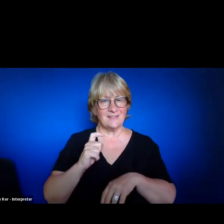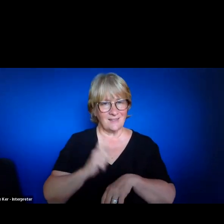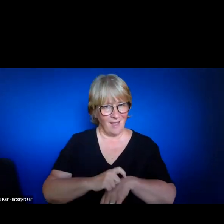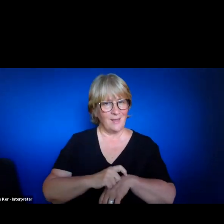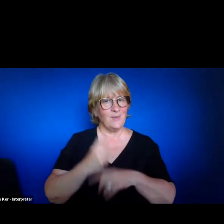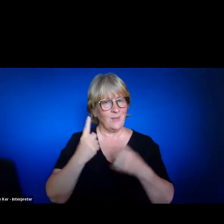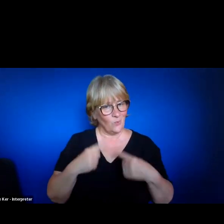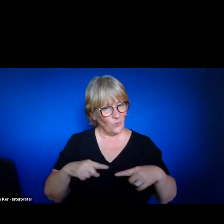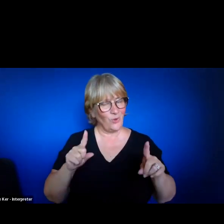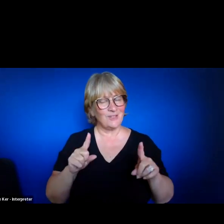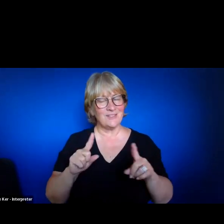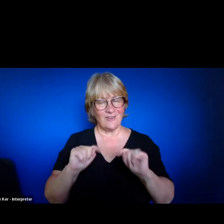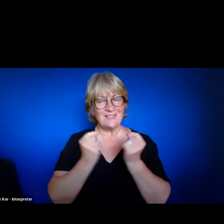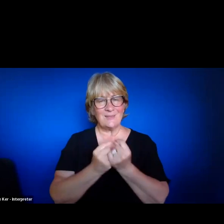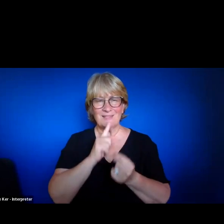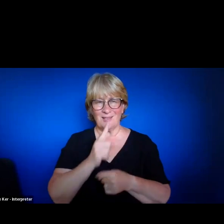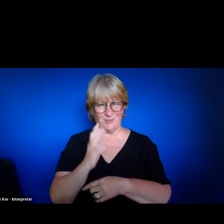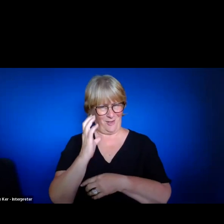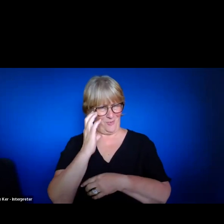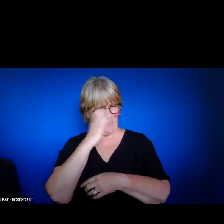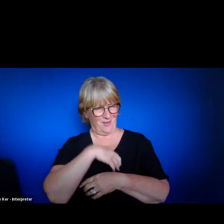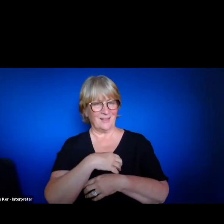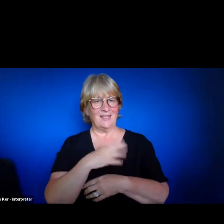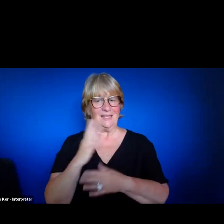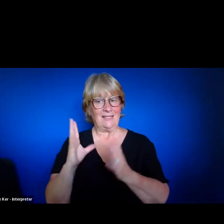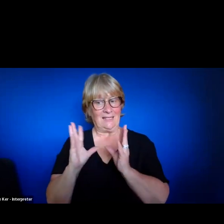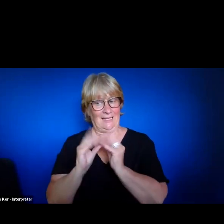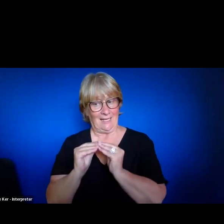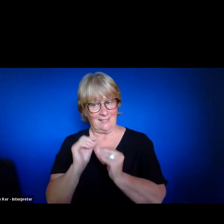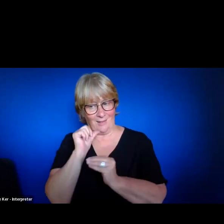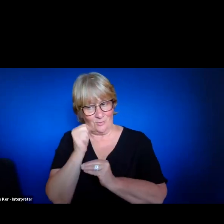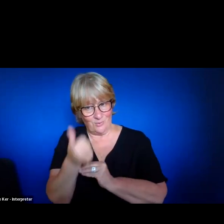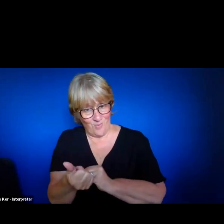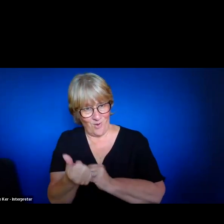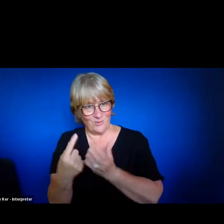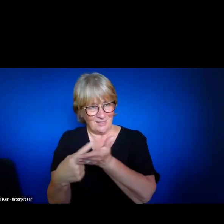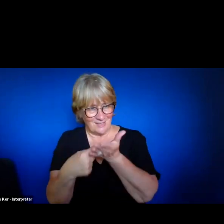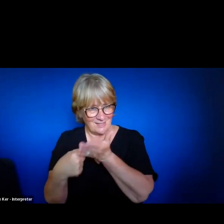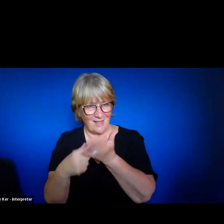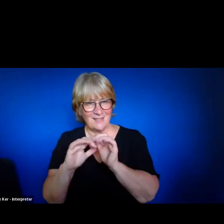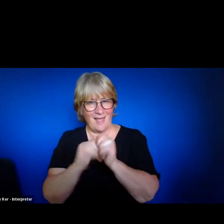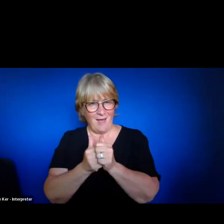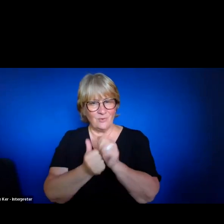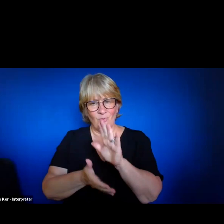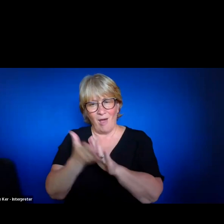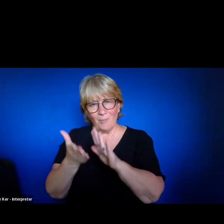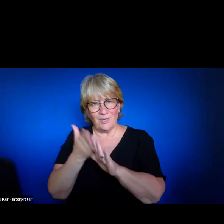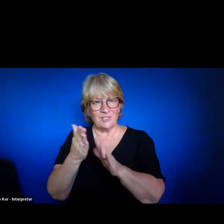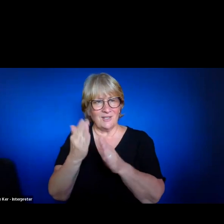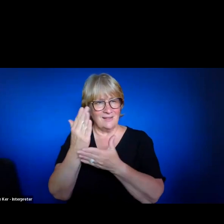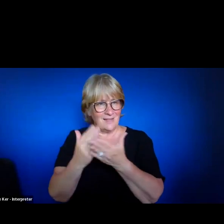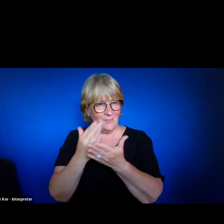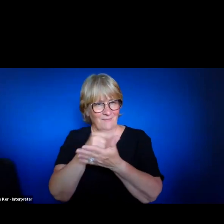works, our team is actually ironically getting together tomorrow to discuss how to operationalize a lot of these things.